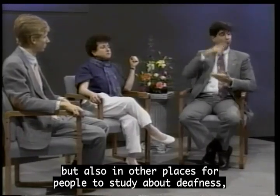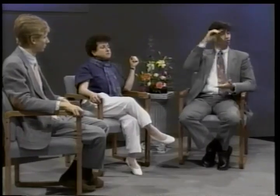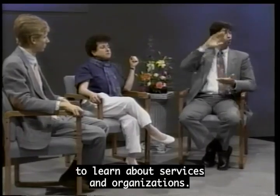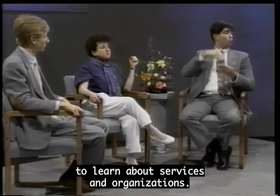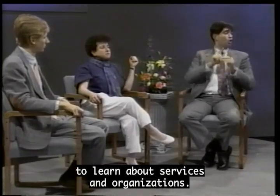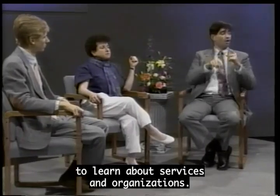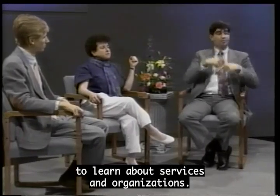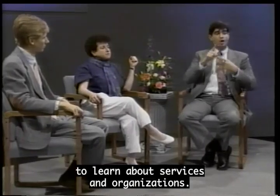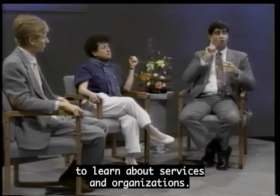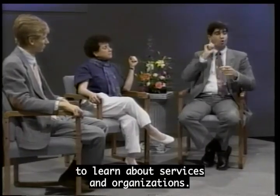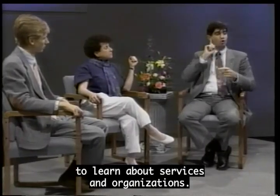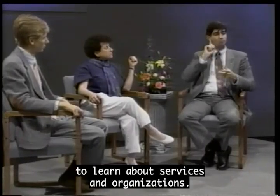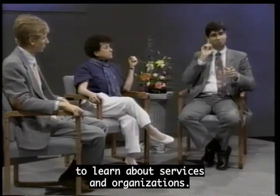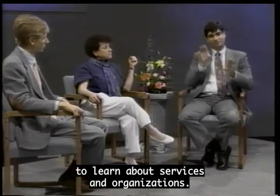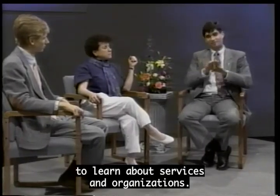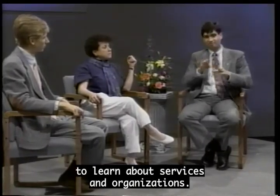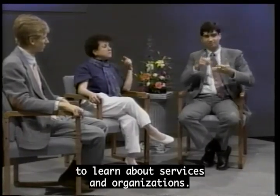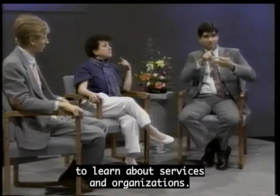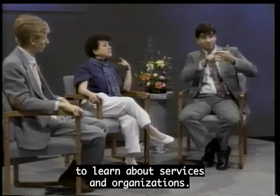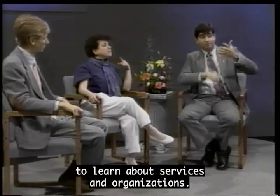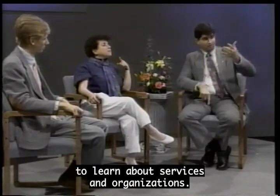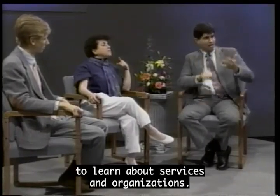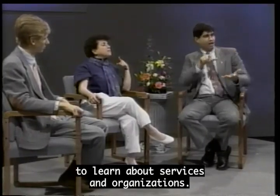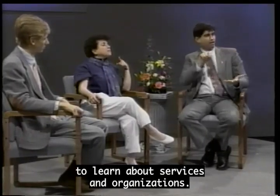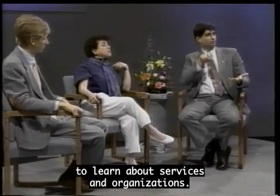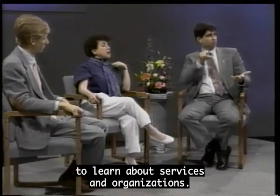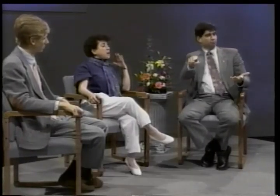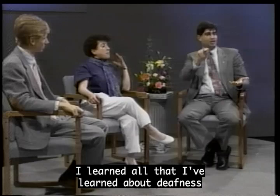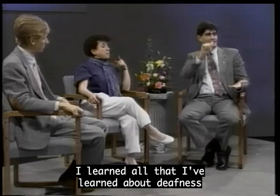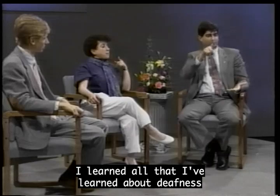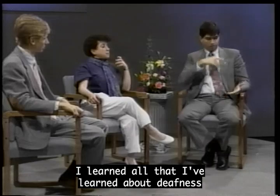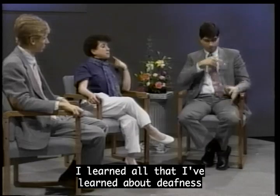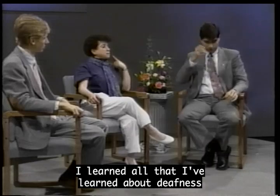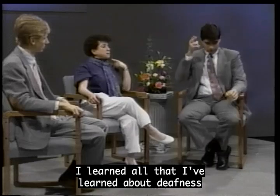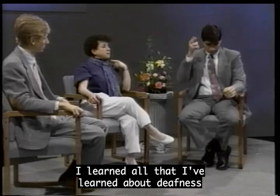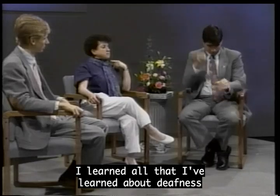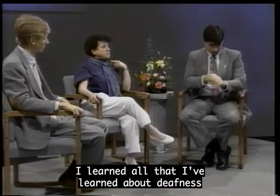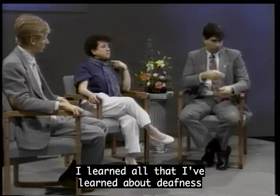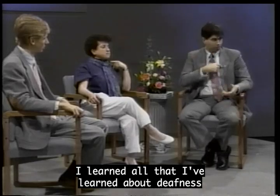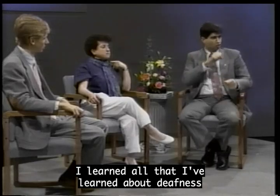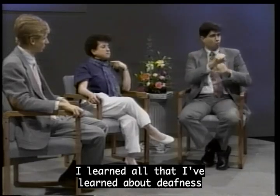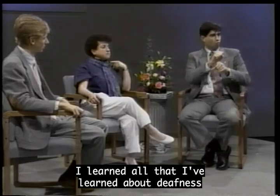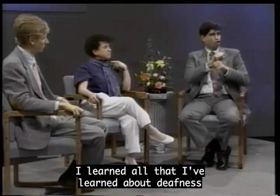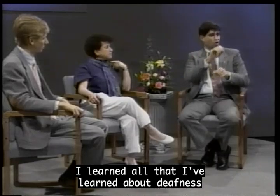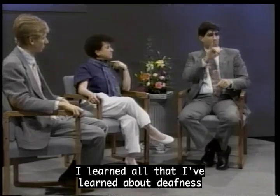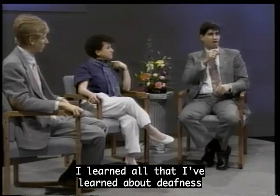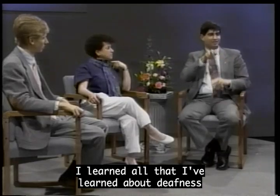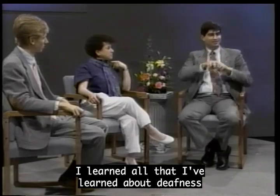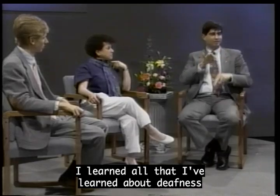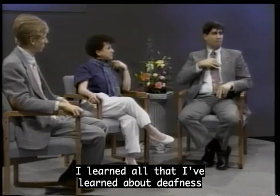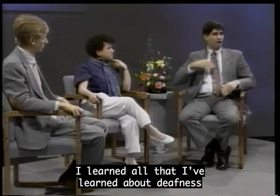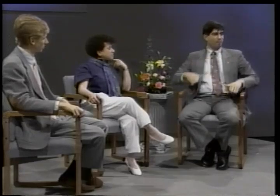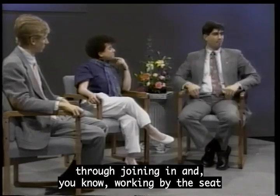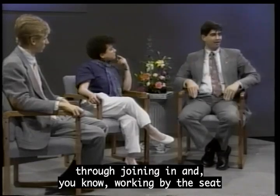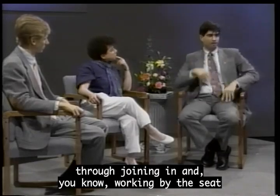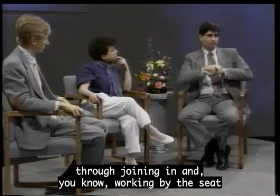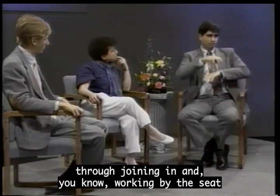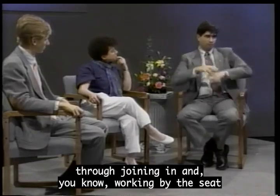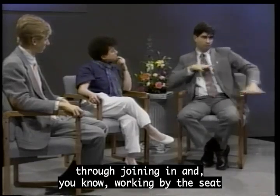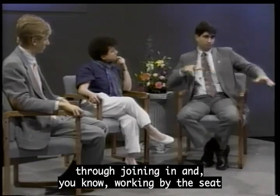organizations. I learned all that I've learned about deafness through joining in and, you know, working by the